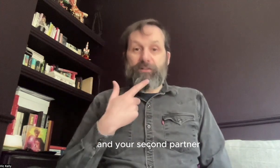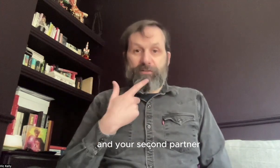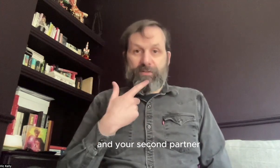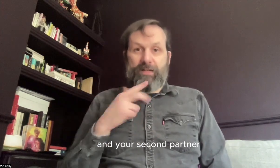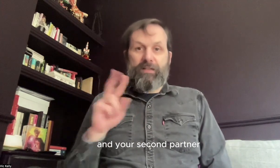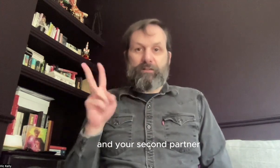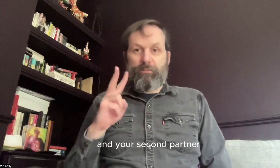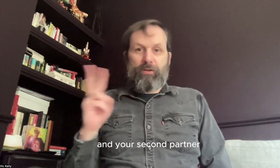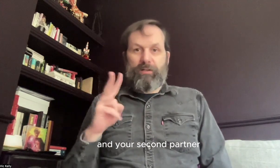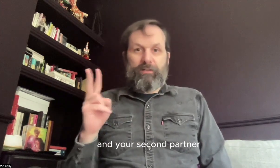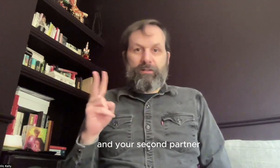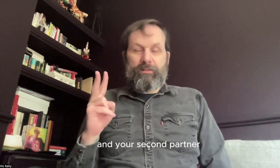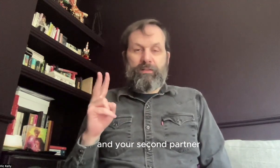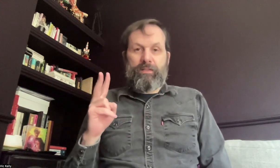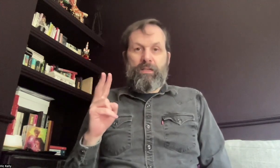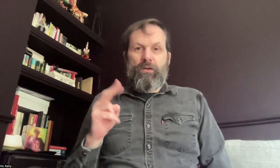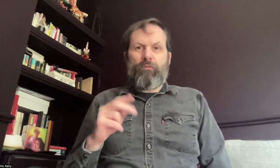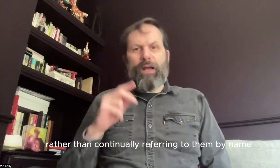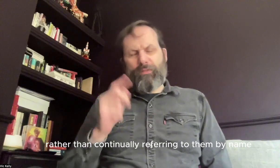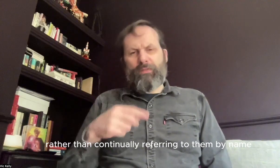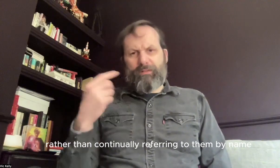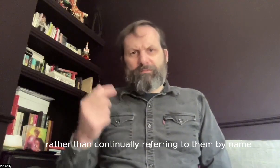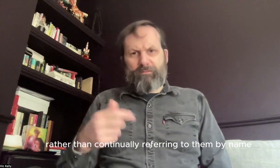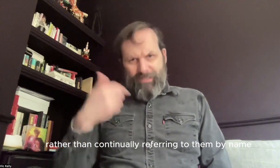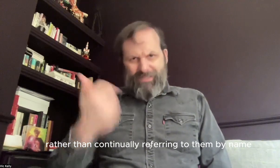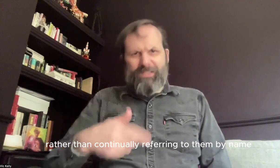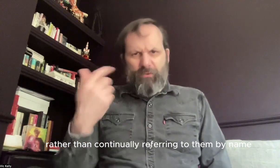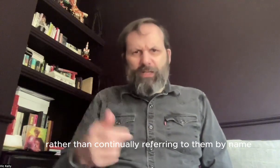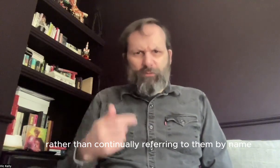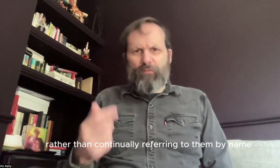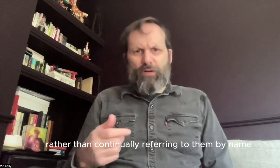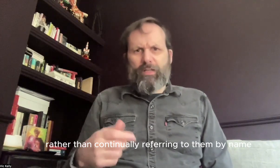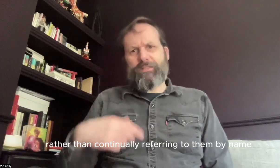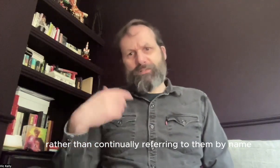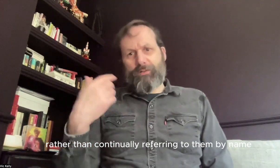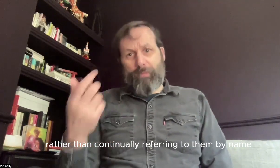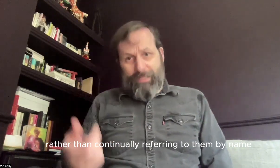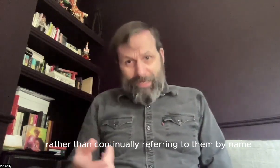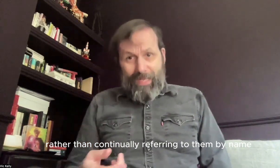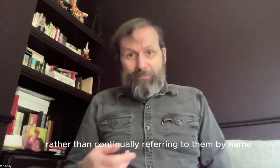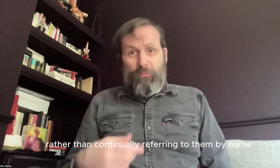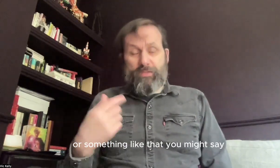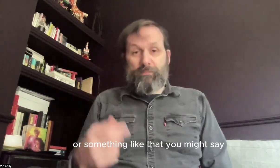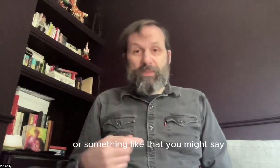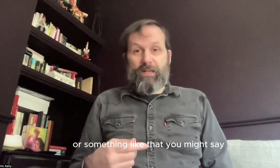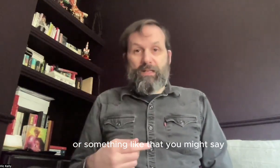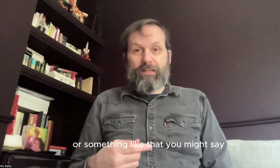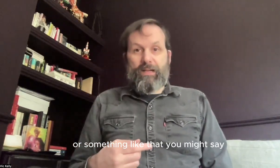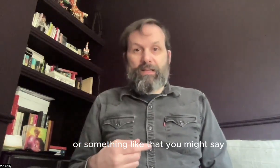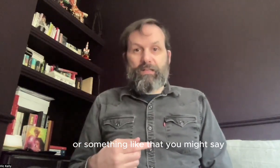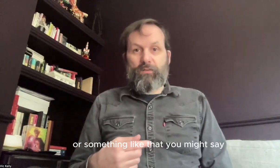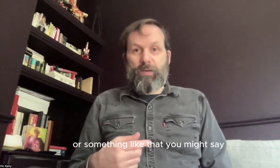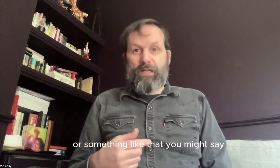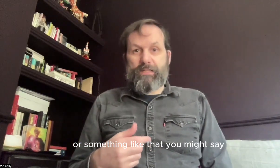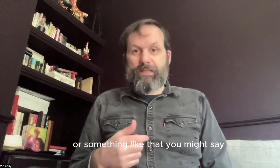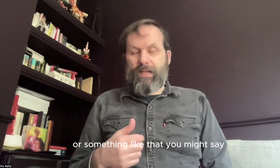your second partner, rather than continually referring to them by name or something like that, you might